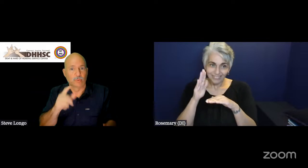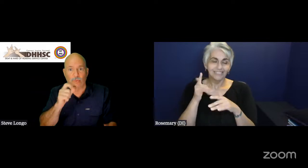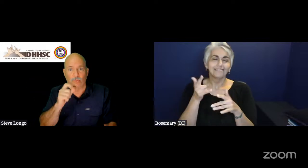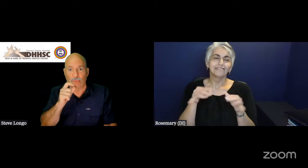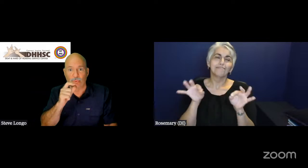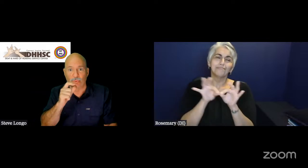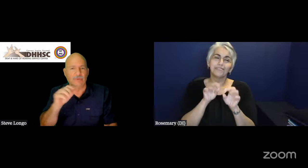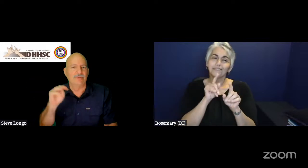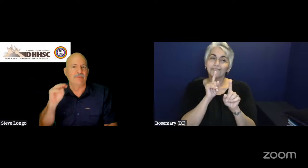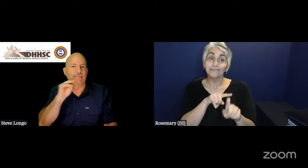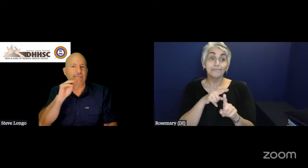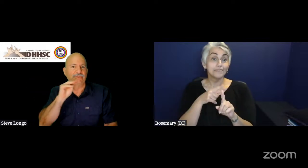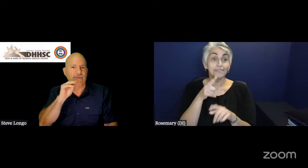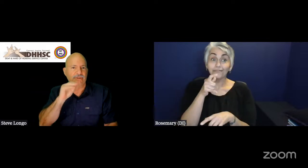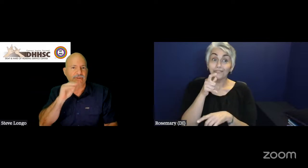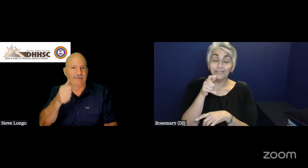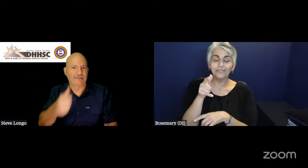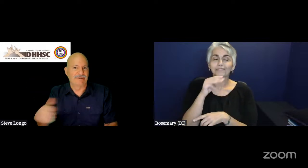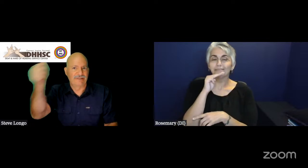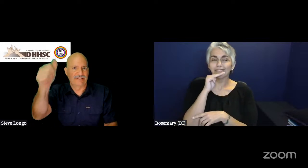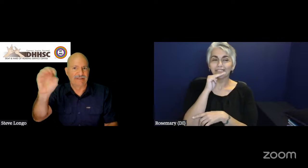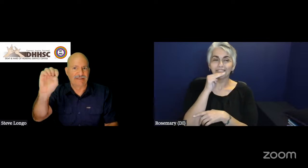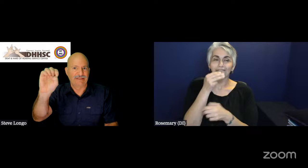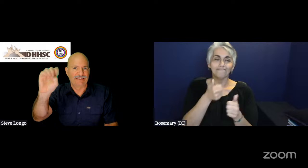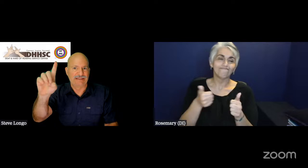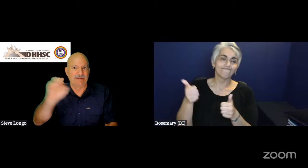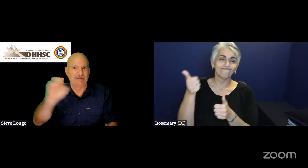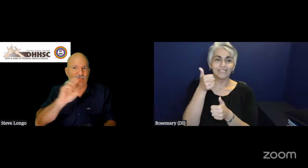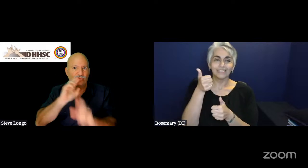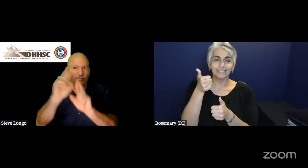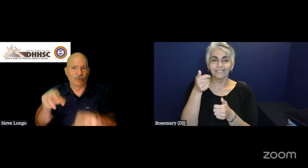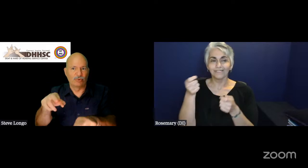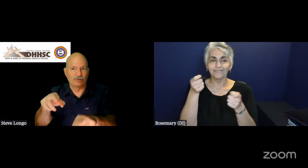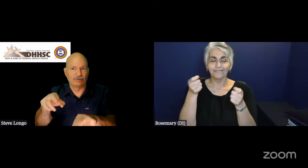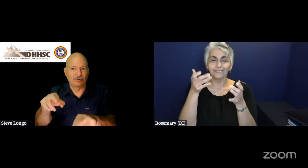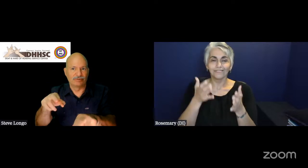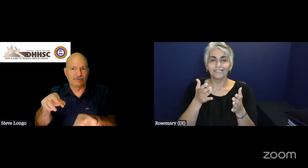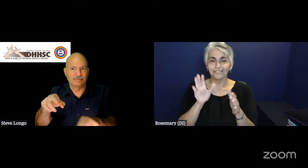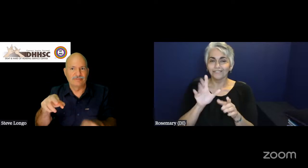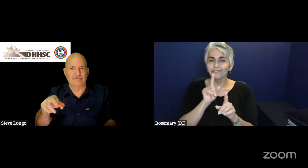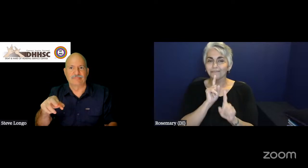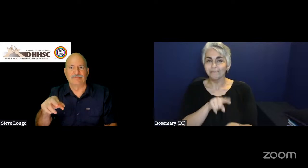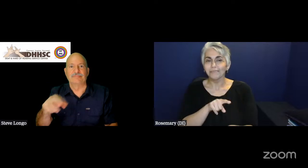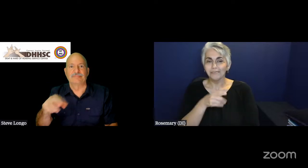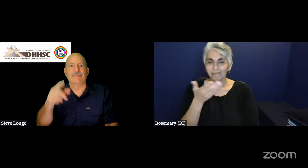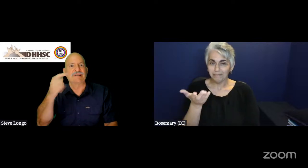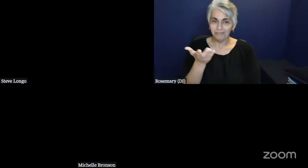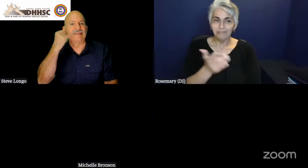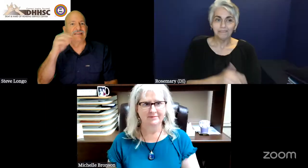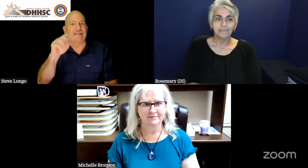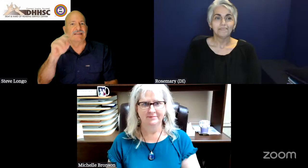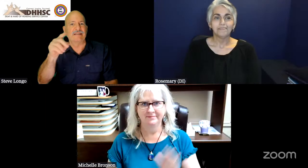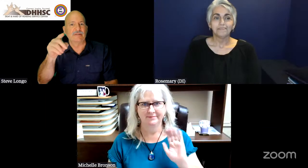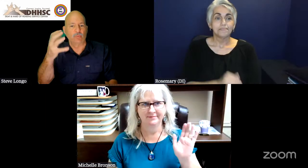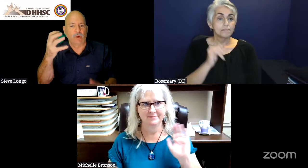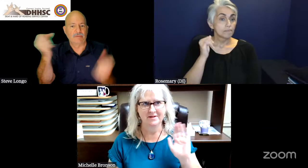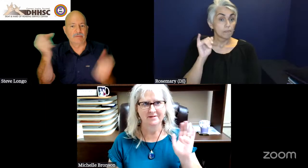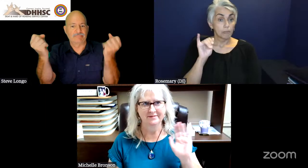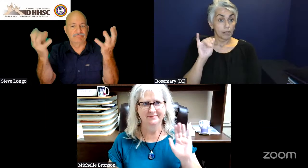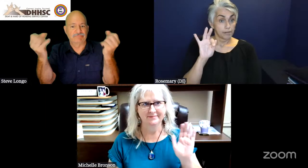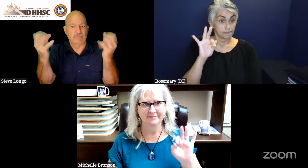This isn't last but not least, it's a very important report. Michelle, our executive director, is going to